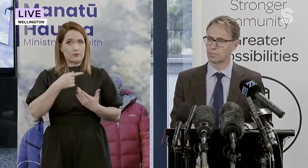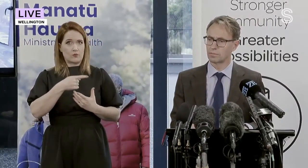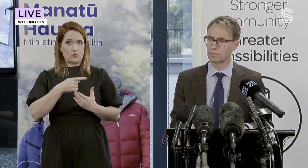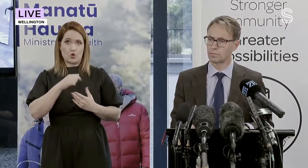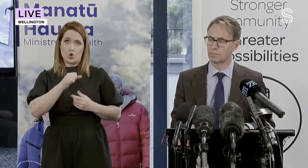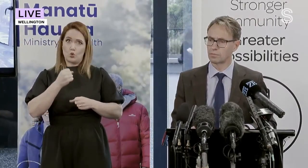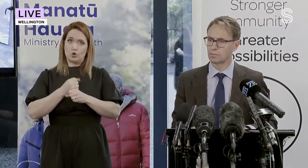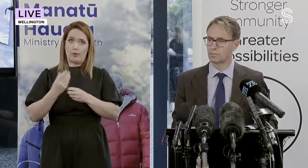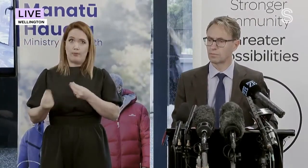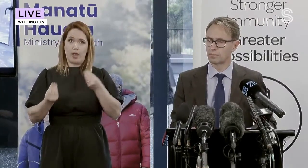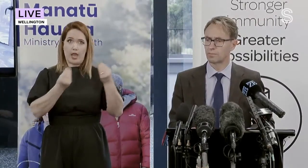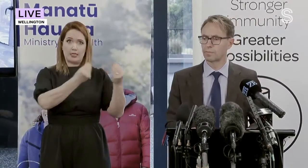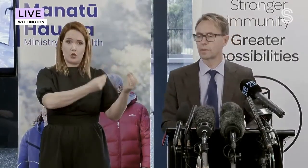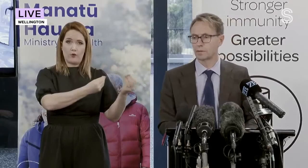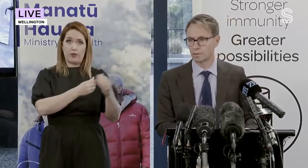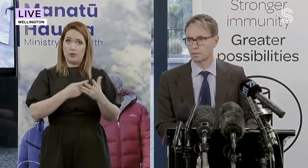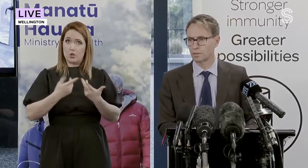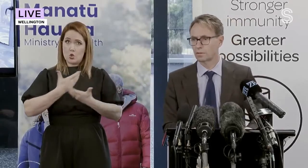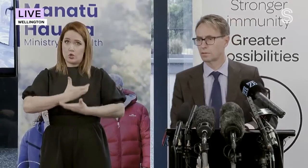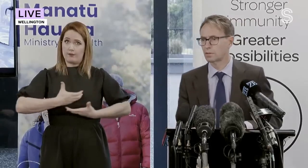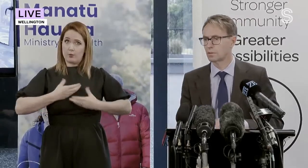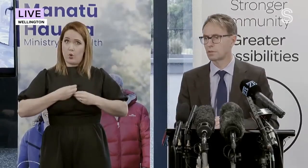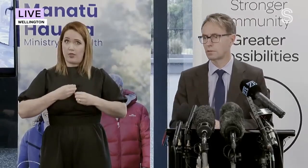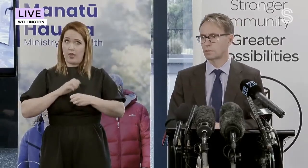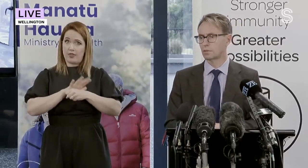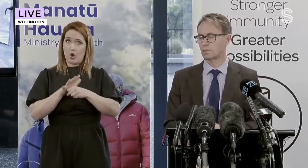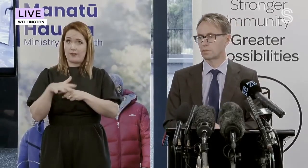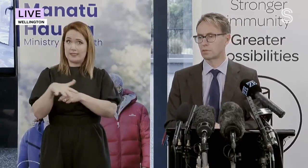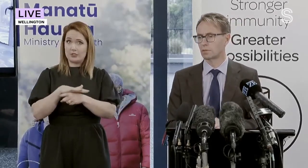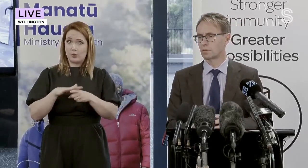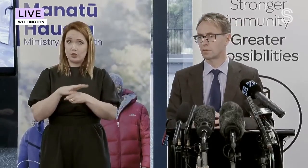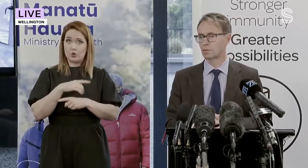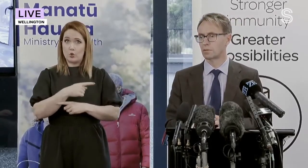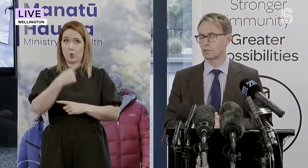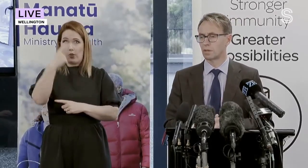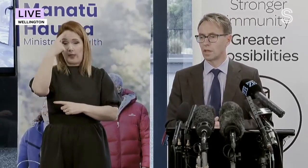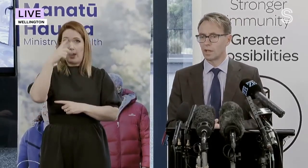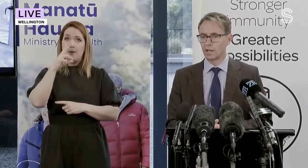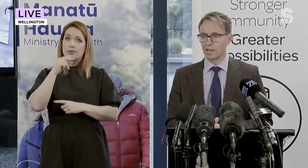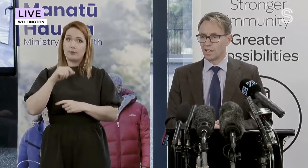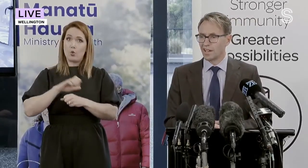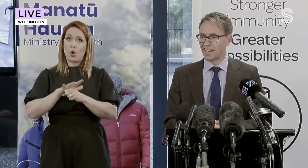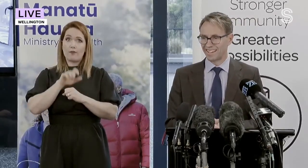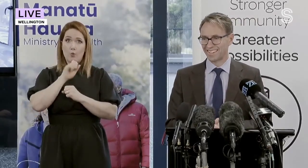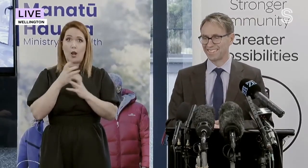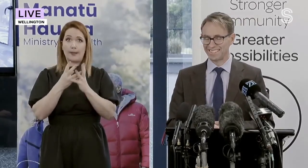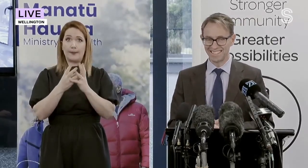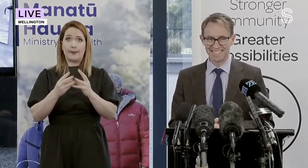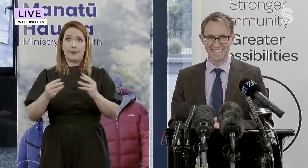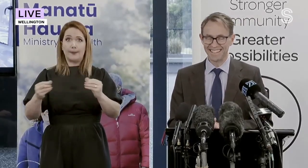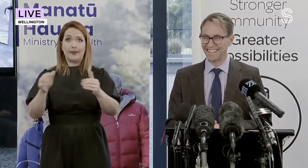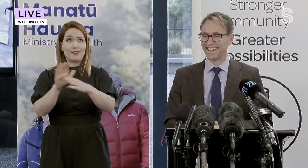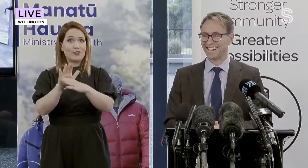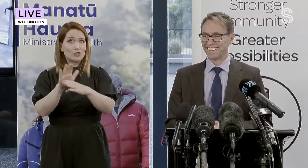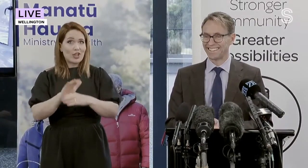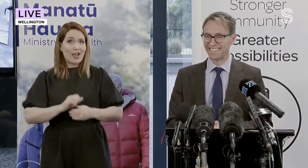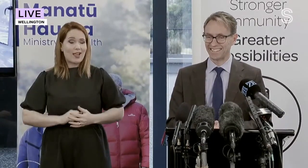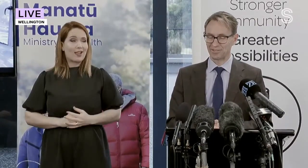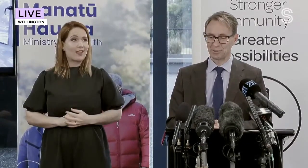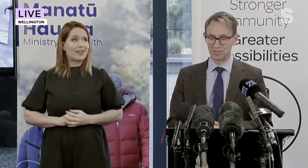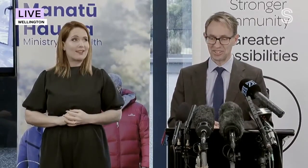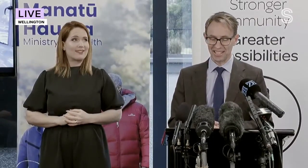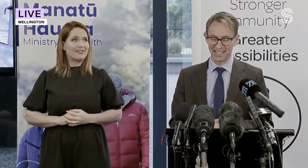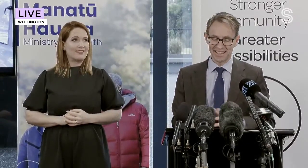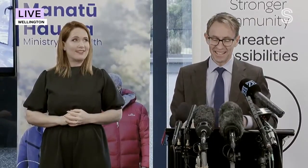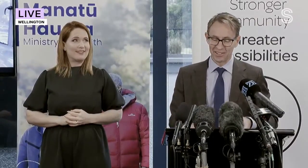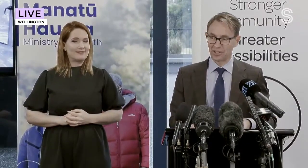you're leaving the COVID situation, and is there a pathway out of the woods that you see ahead? Indeed, out of